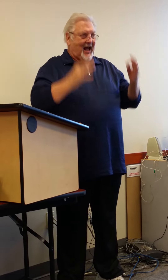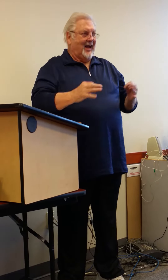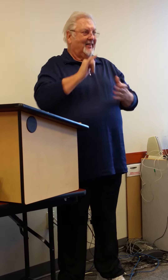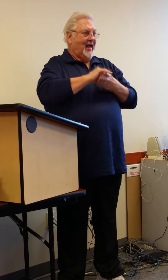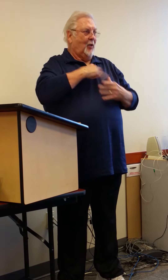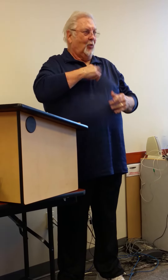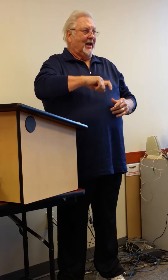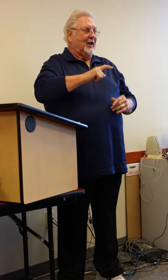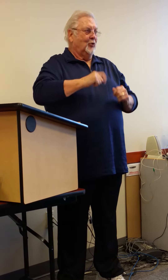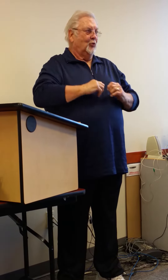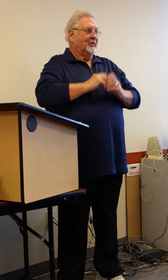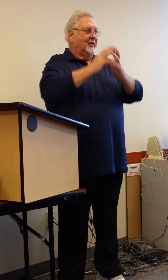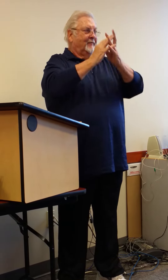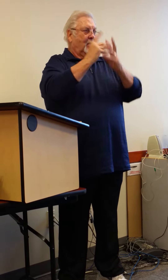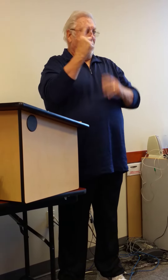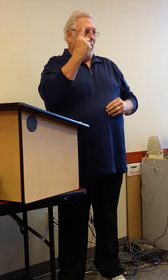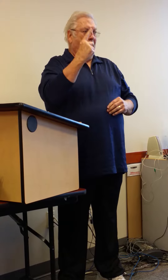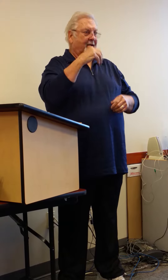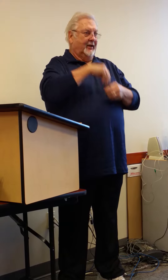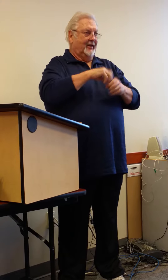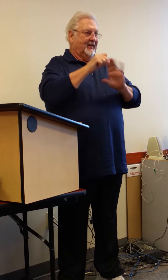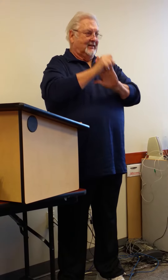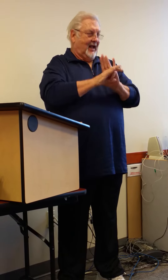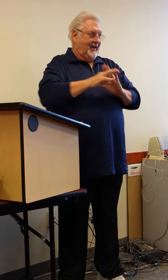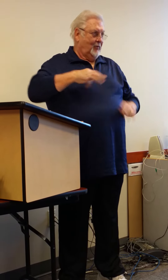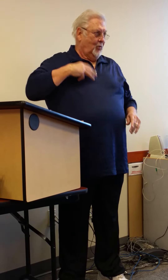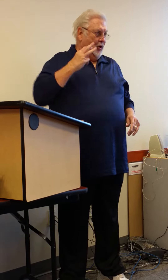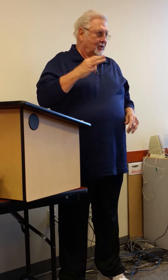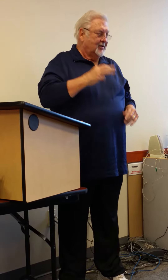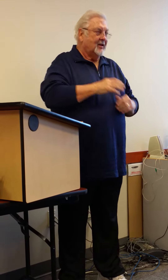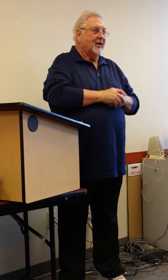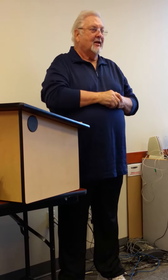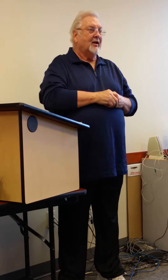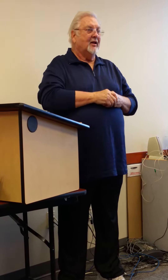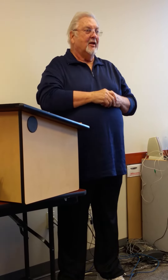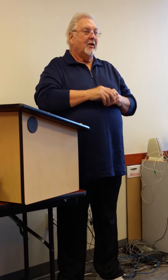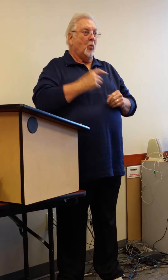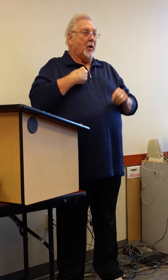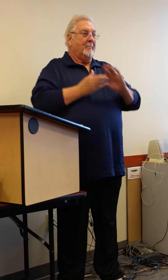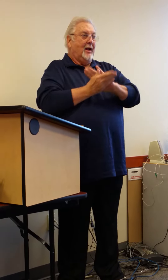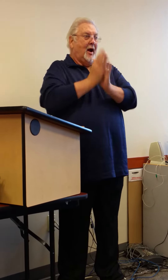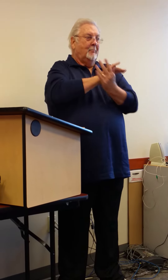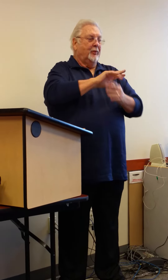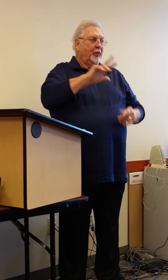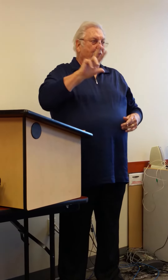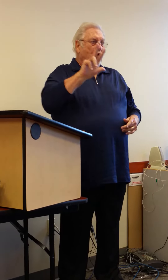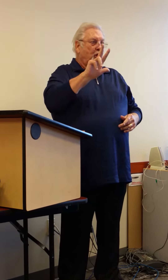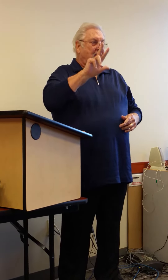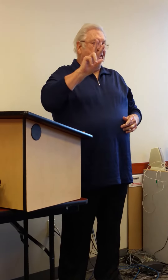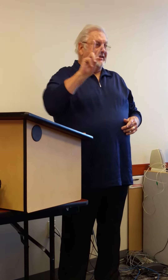let me make the long story short, that we need to have one set up in the state of Washington. We